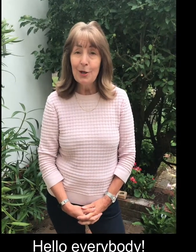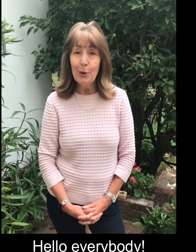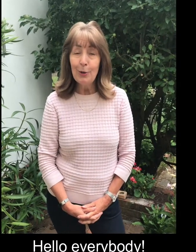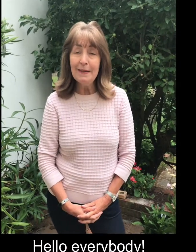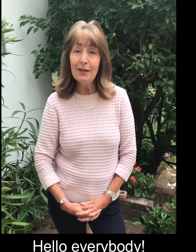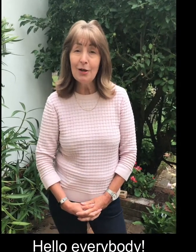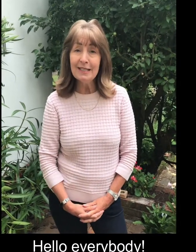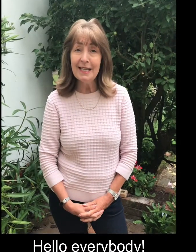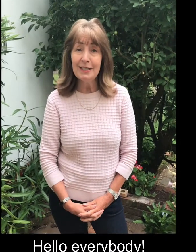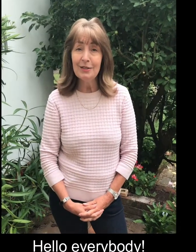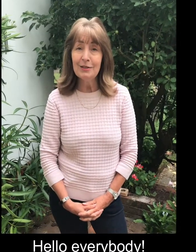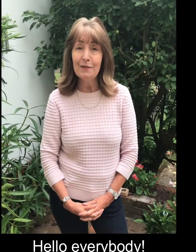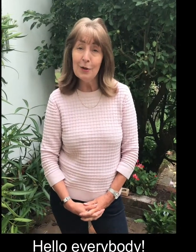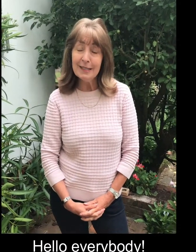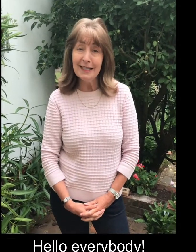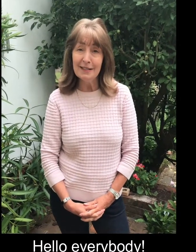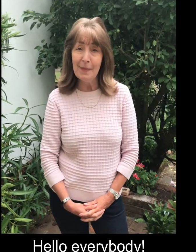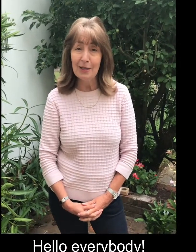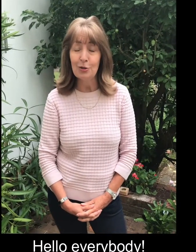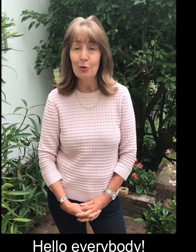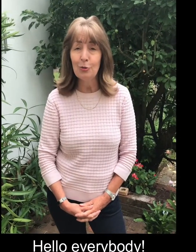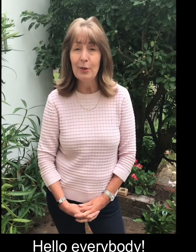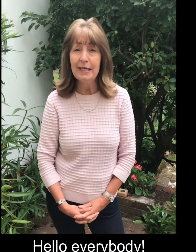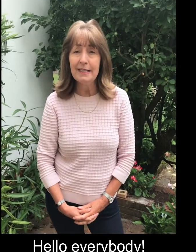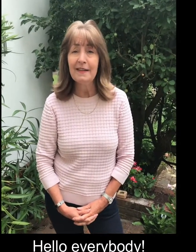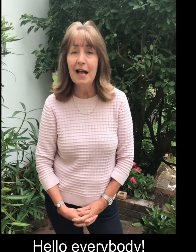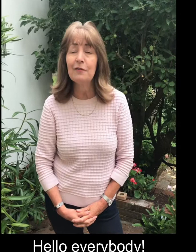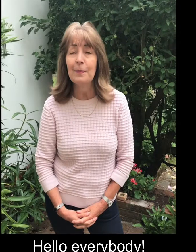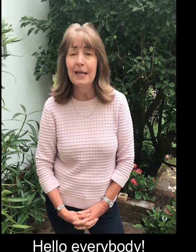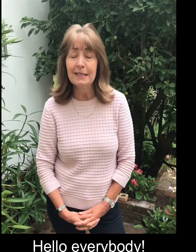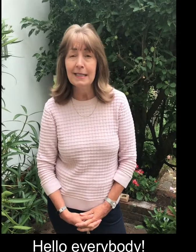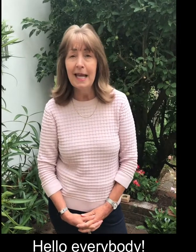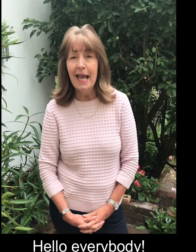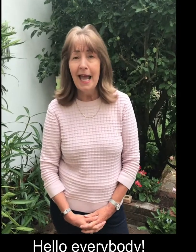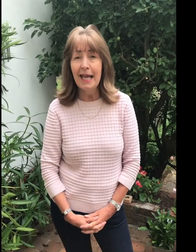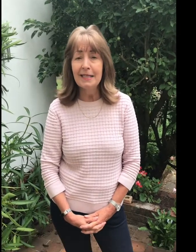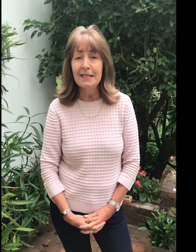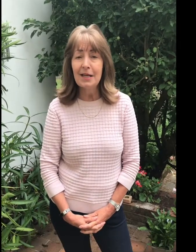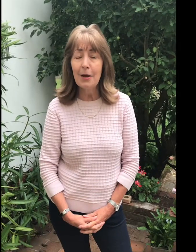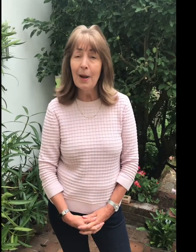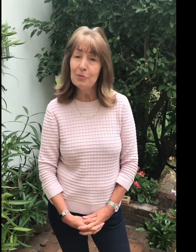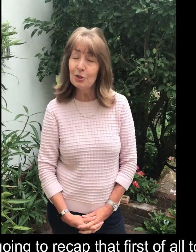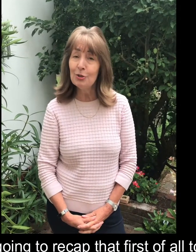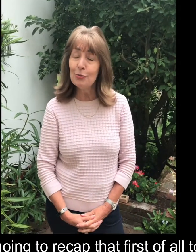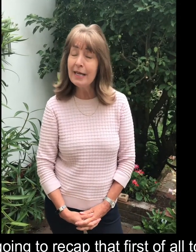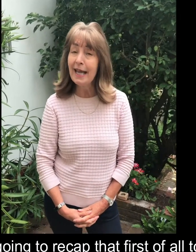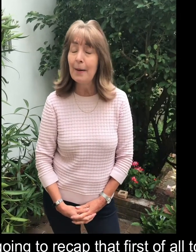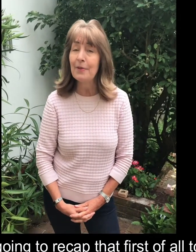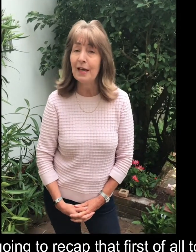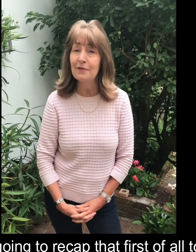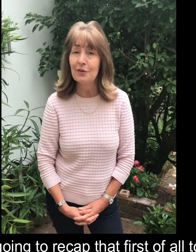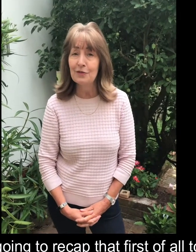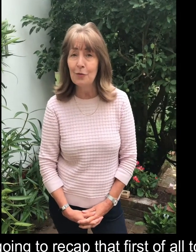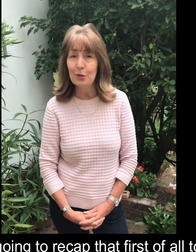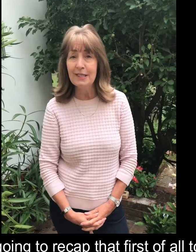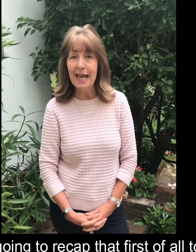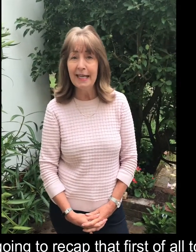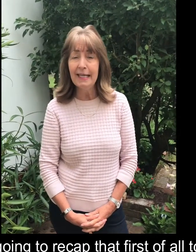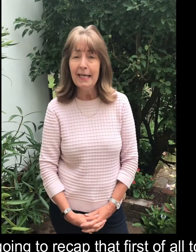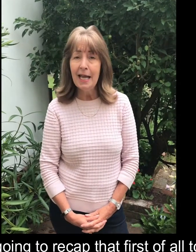So in the last lesson, the first lesson of Makaton, we did the alphabet, and I'm just going to recap that first of all today. And